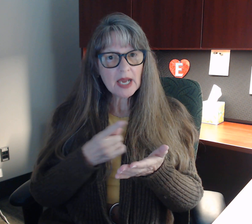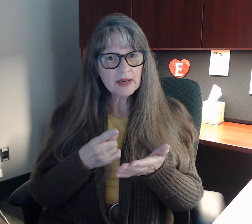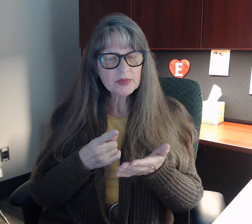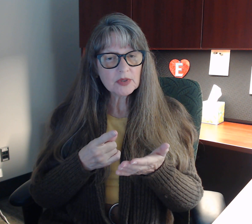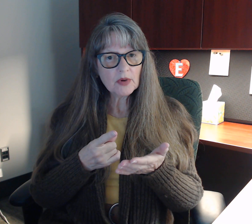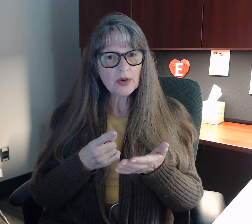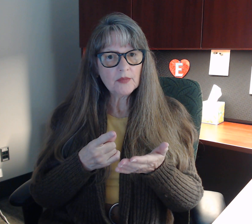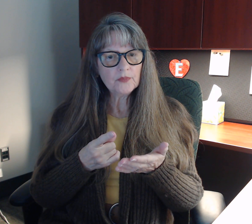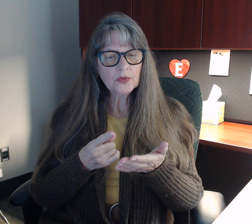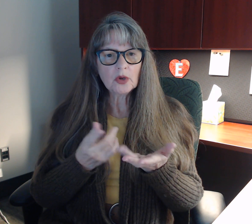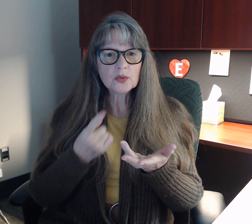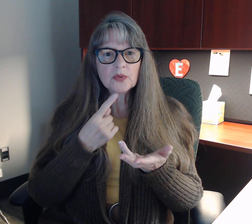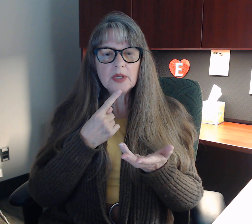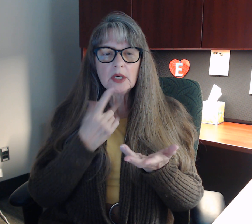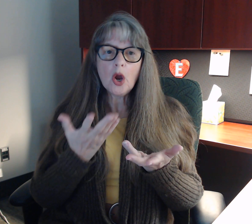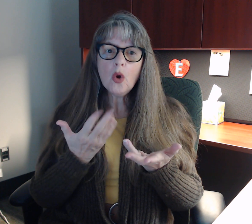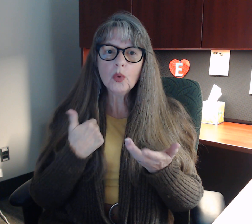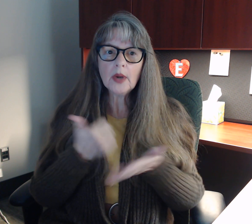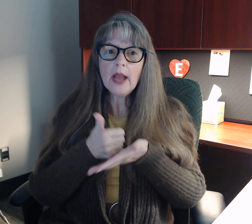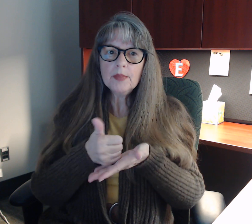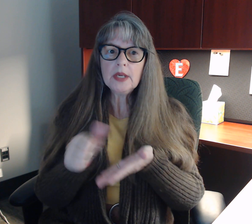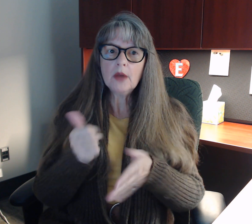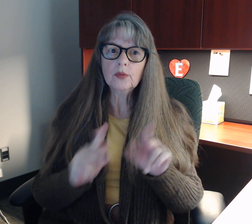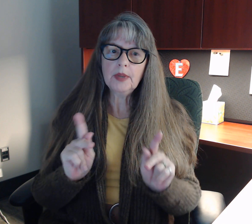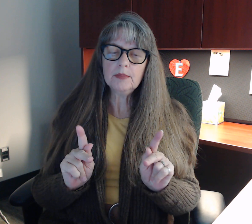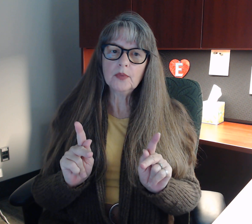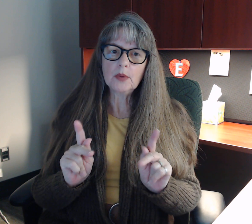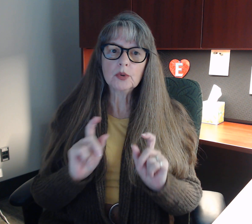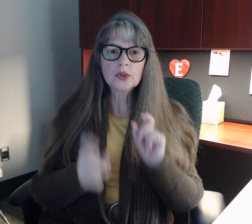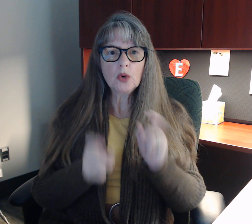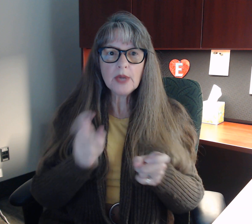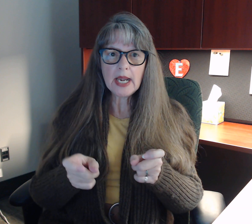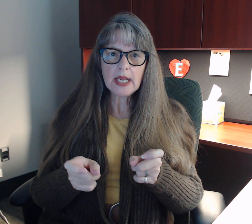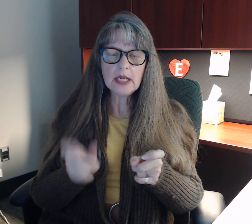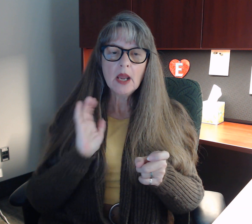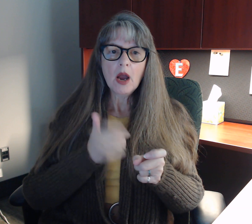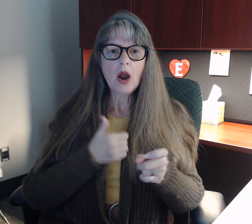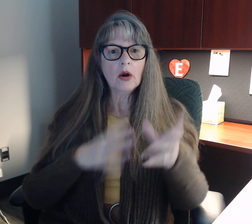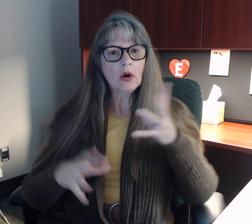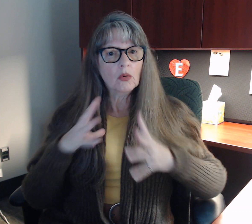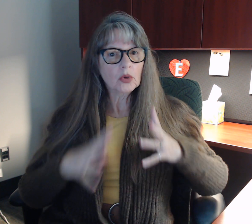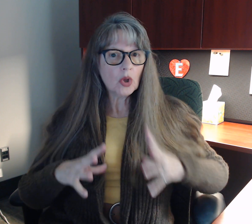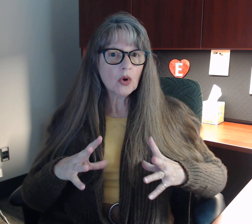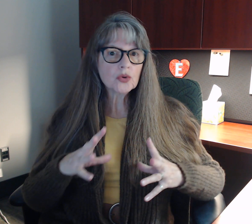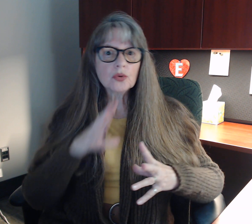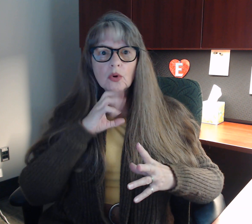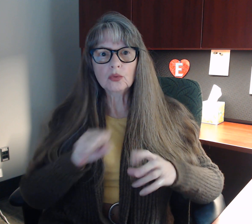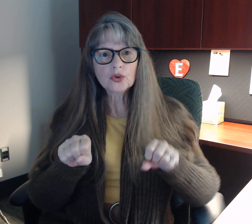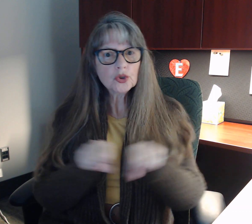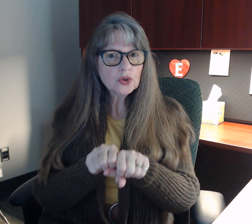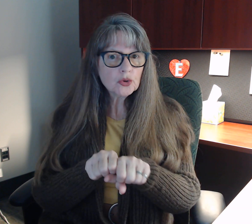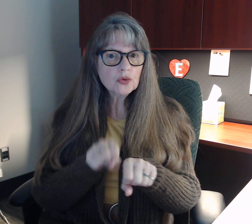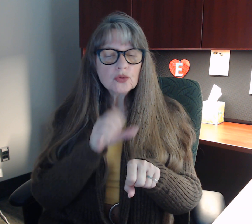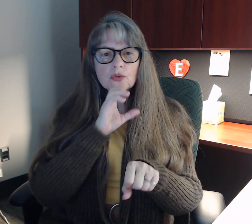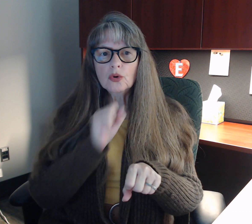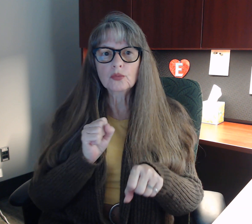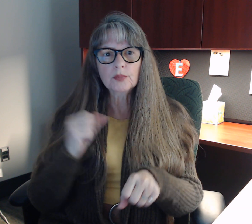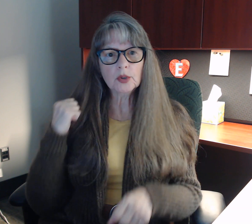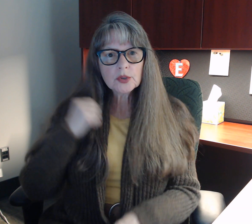sometimes, because we're thinking, oh, we're helping other people, that we're donating our old clothes or our old shoes or old